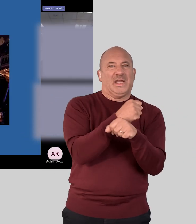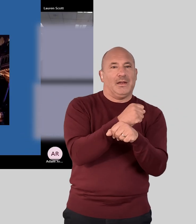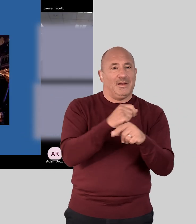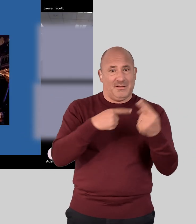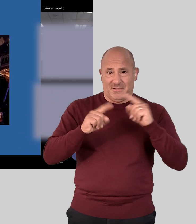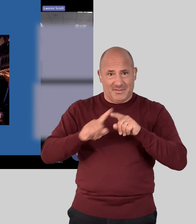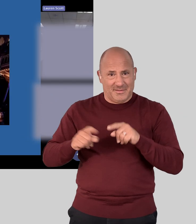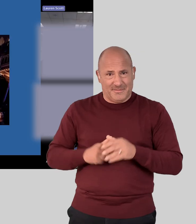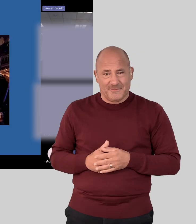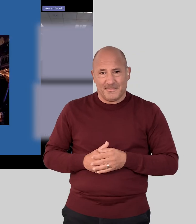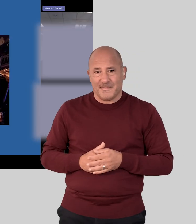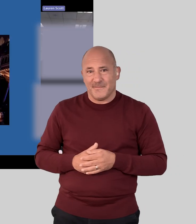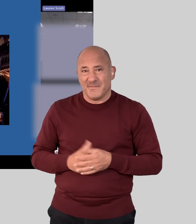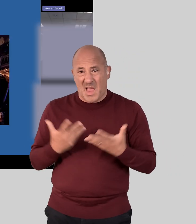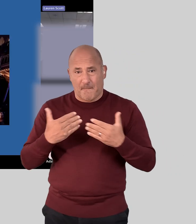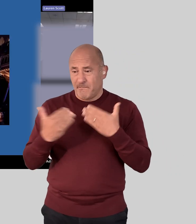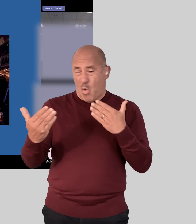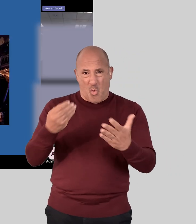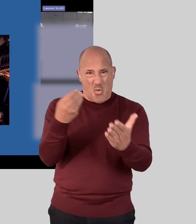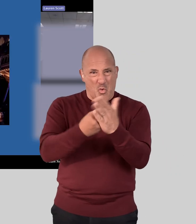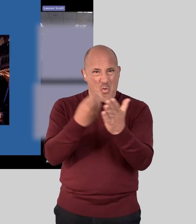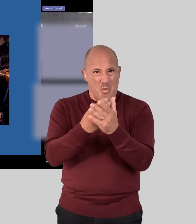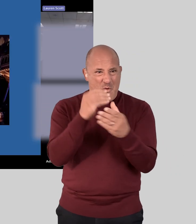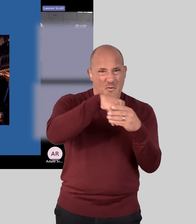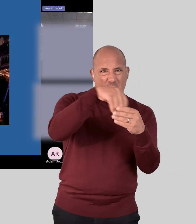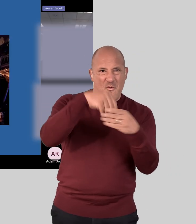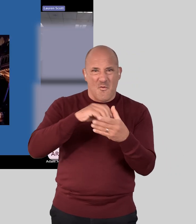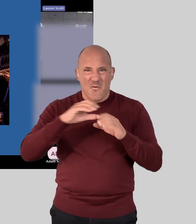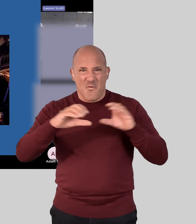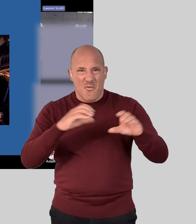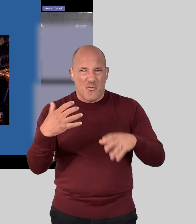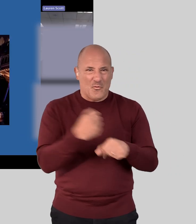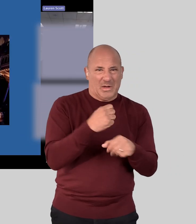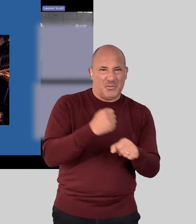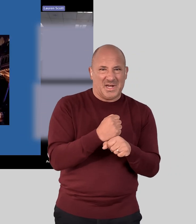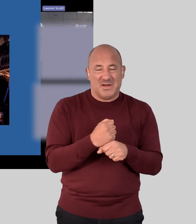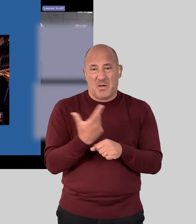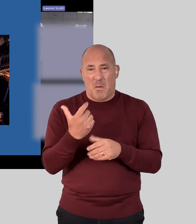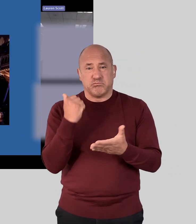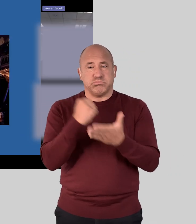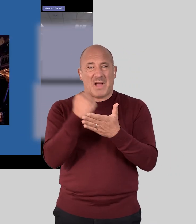style formats. There's bigger cash prizes coming in,